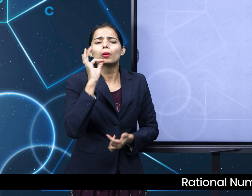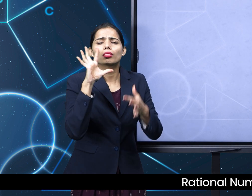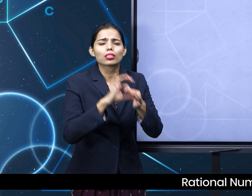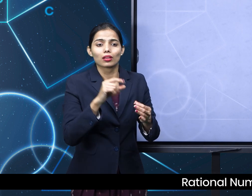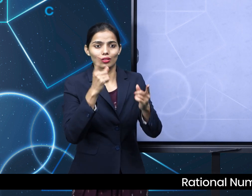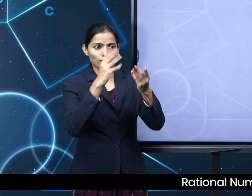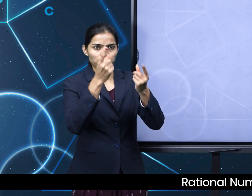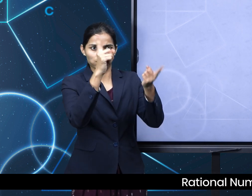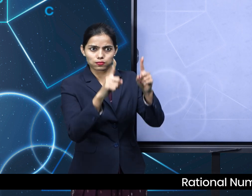numbers,